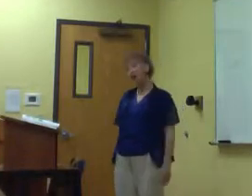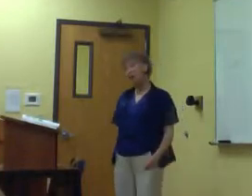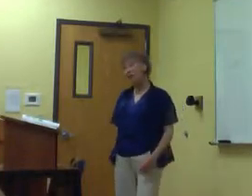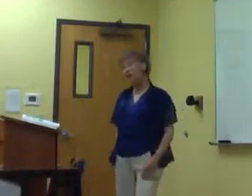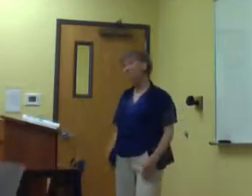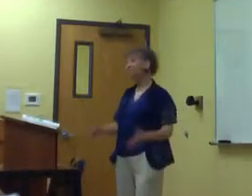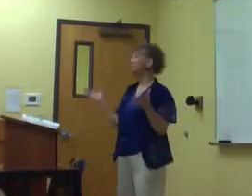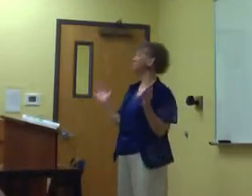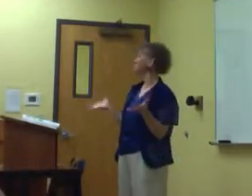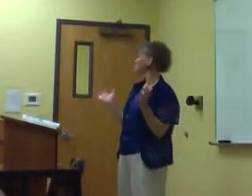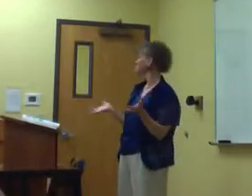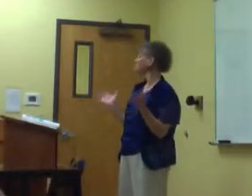even.